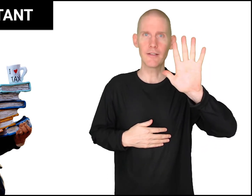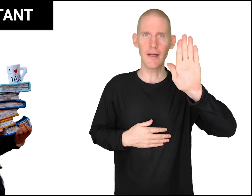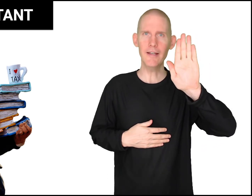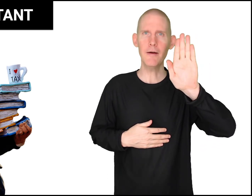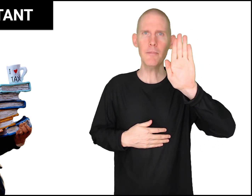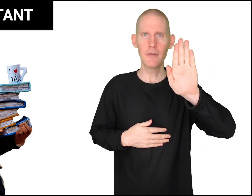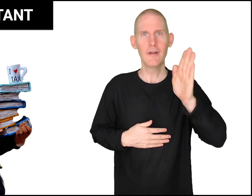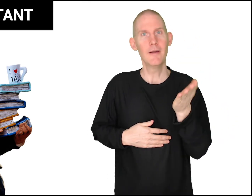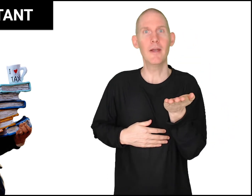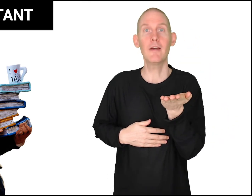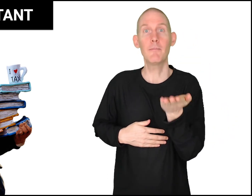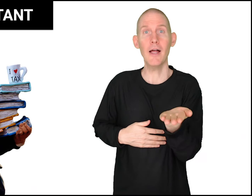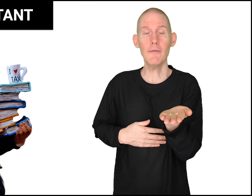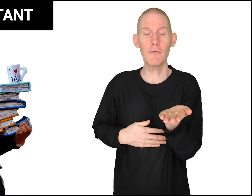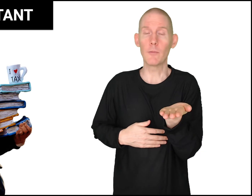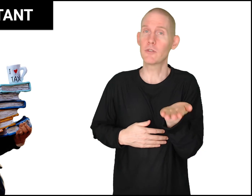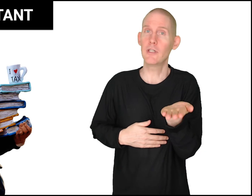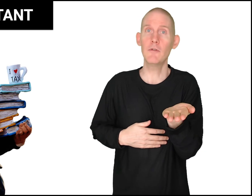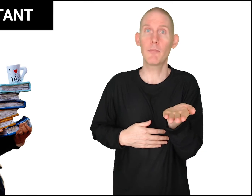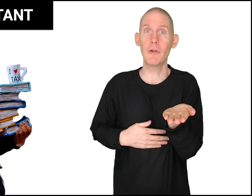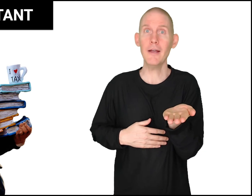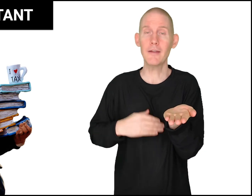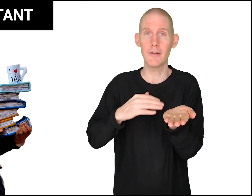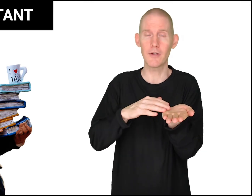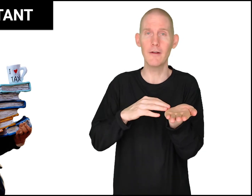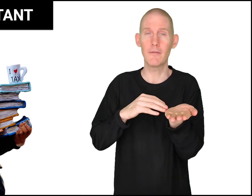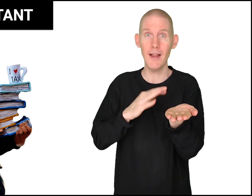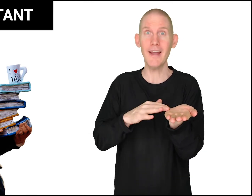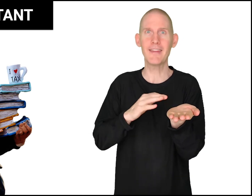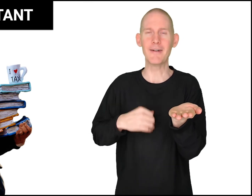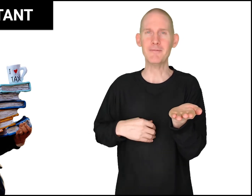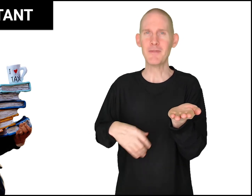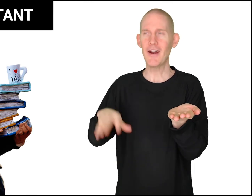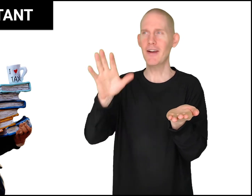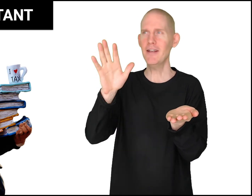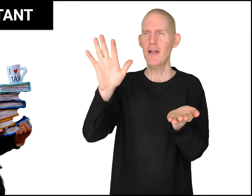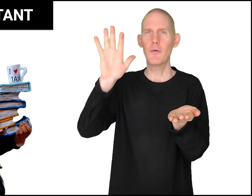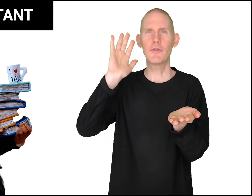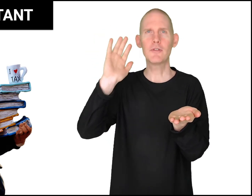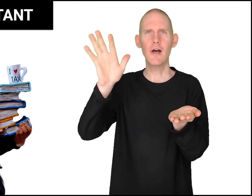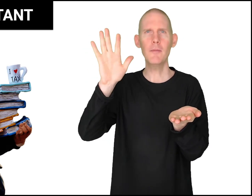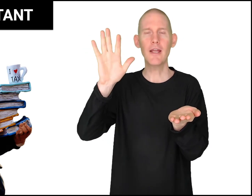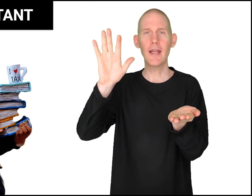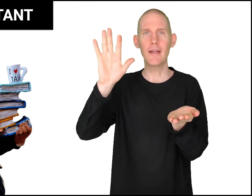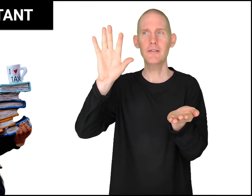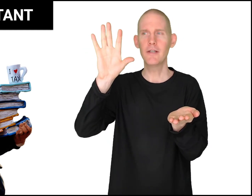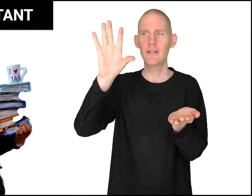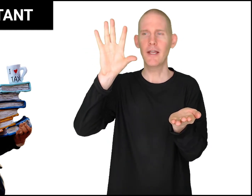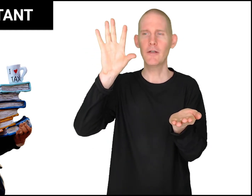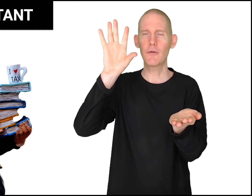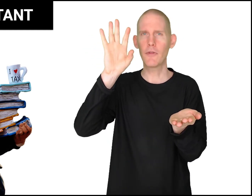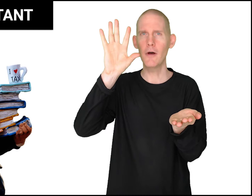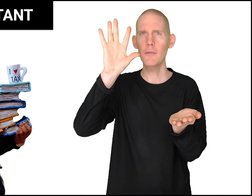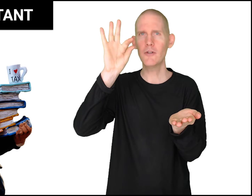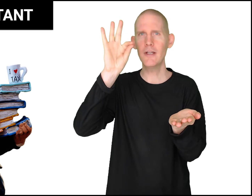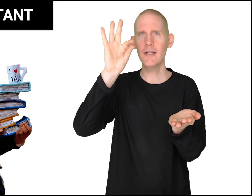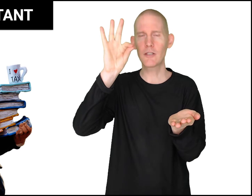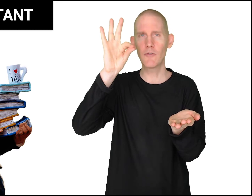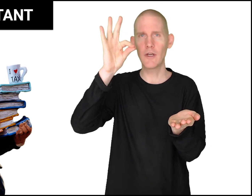Tighten up, make a platform. Just leave it flat there, okay? Flat there, all right? With your dominant hand, take your thumb and your index finger